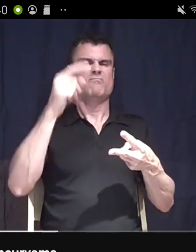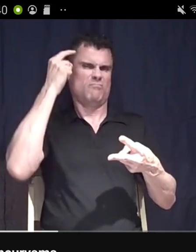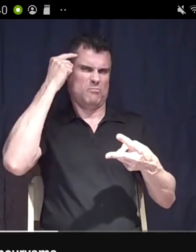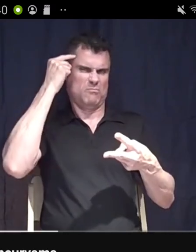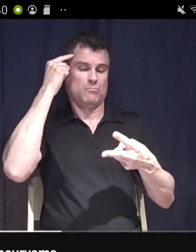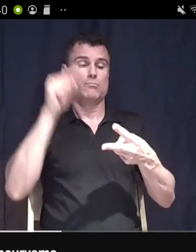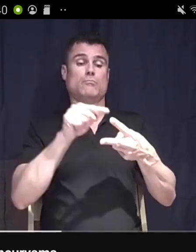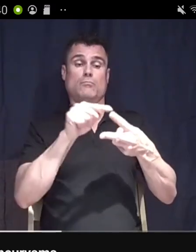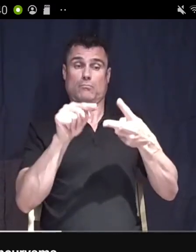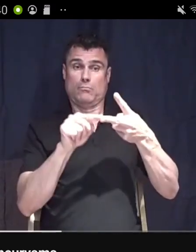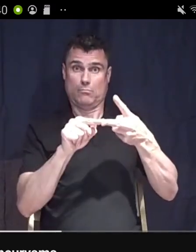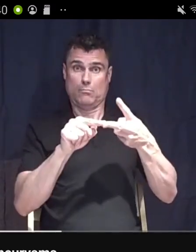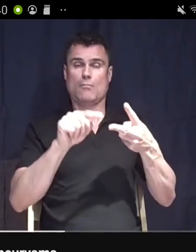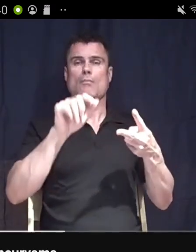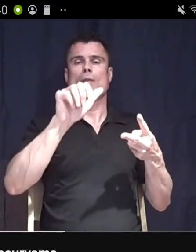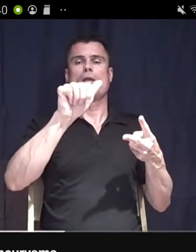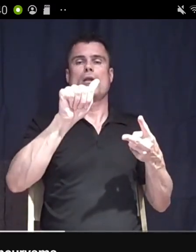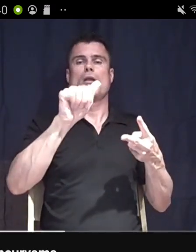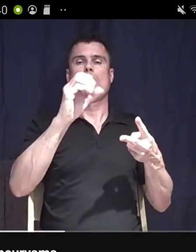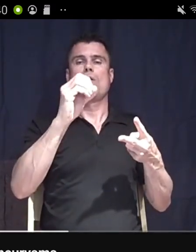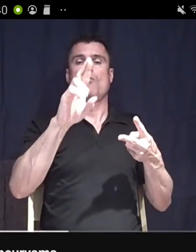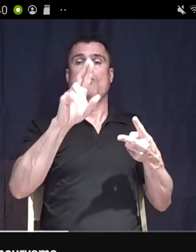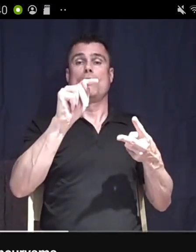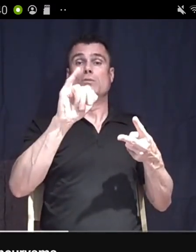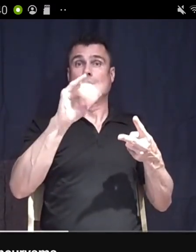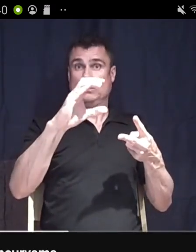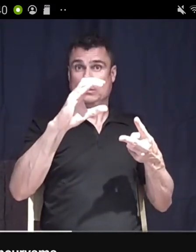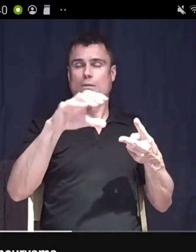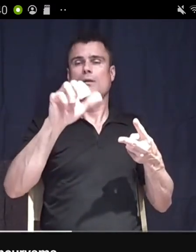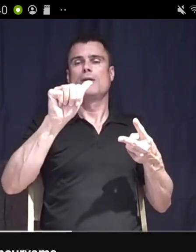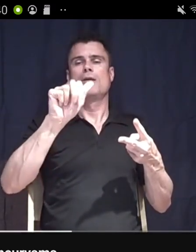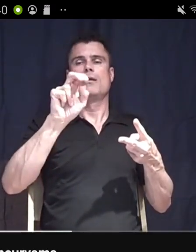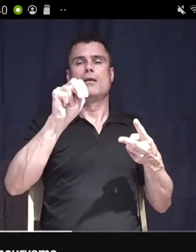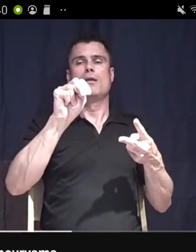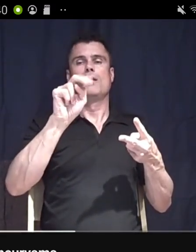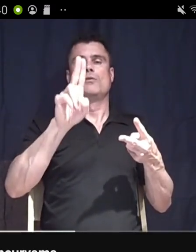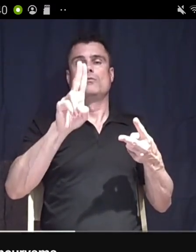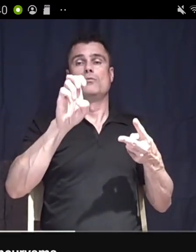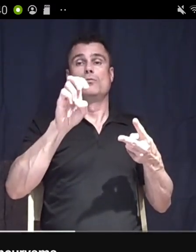actually say that any of this is